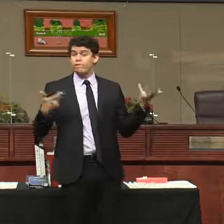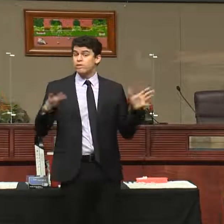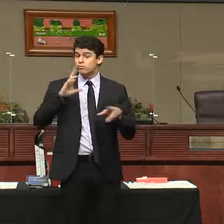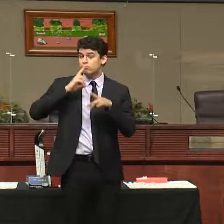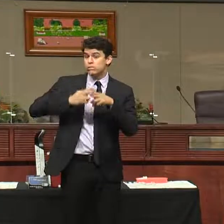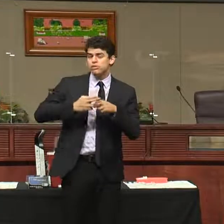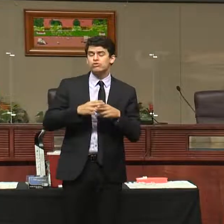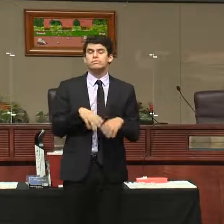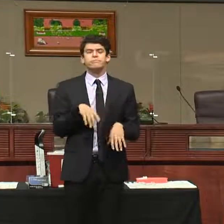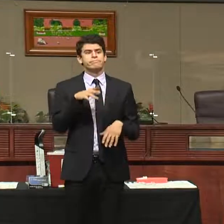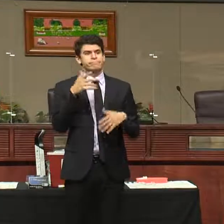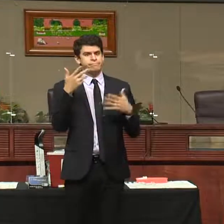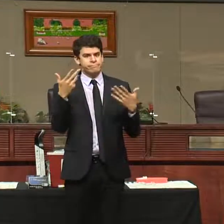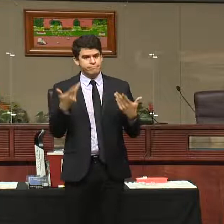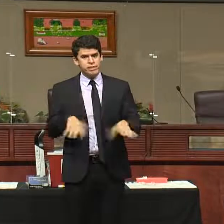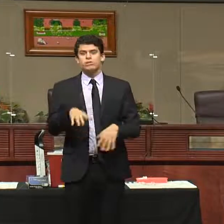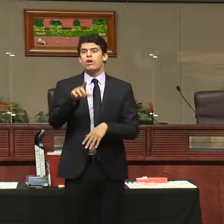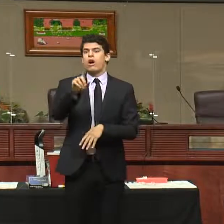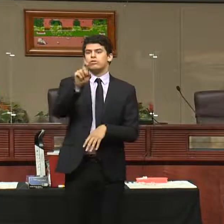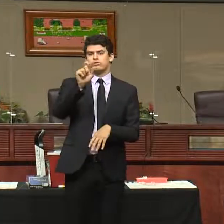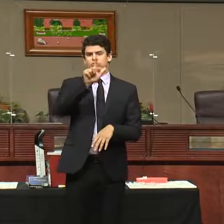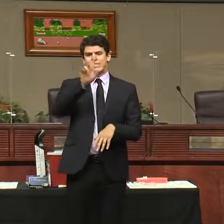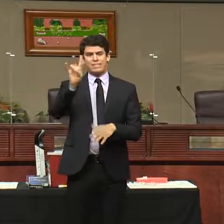have accumulated